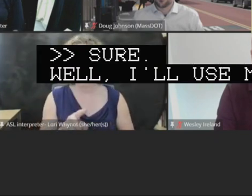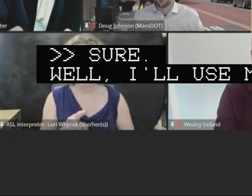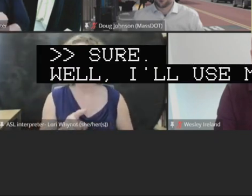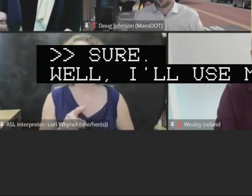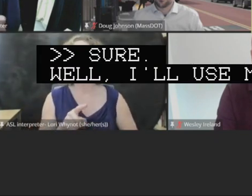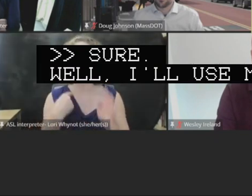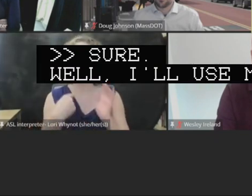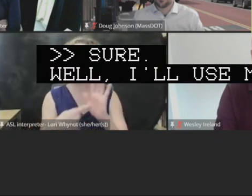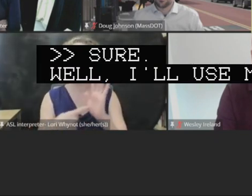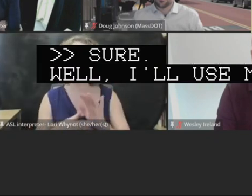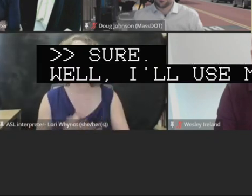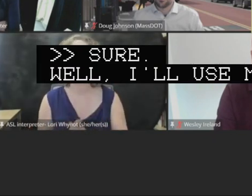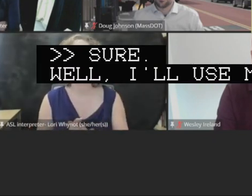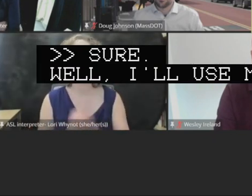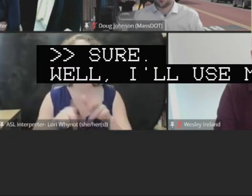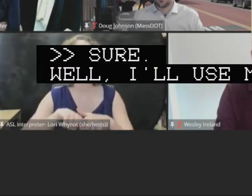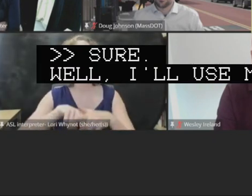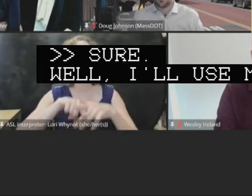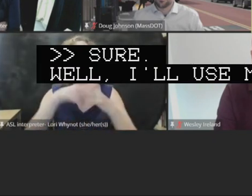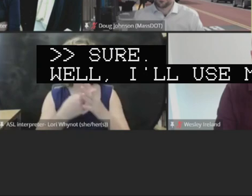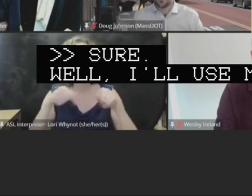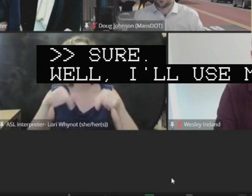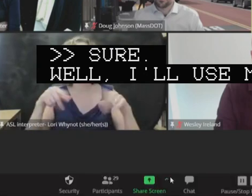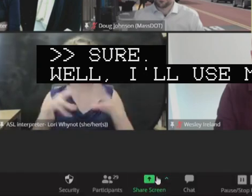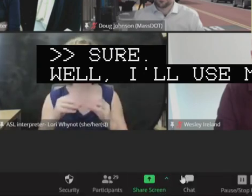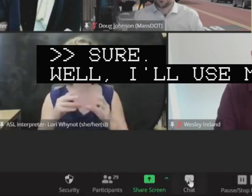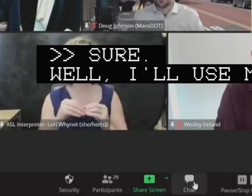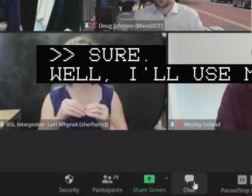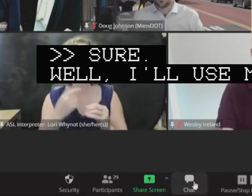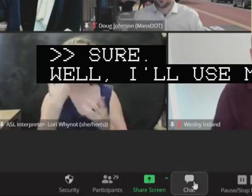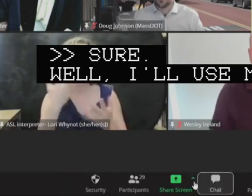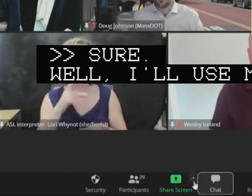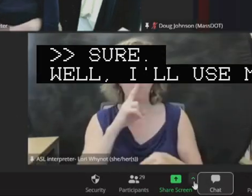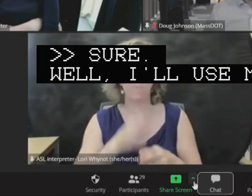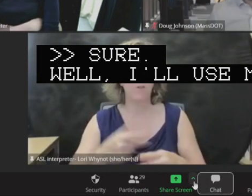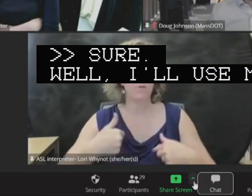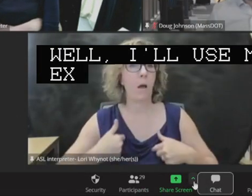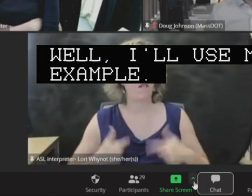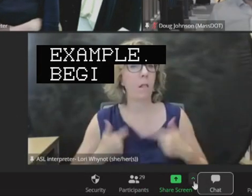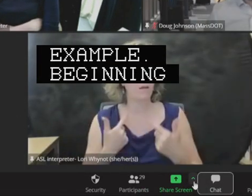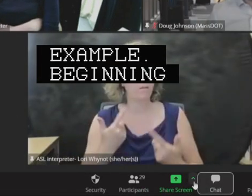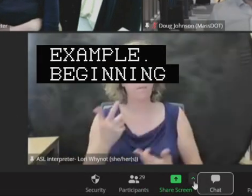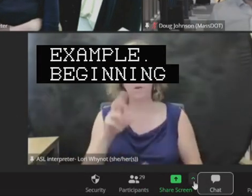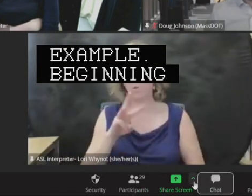the beginning of the meeting, I live in West Roxbury,